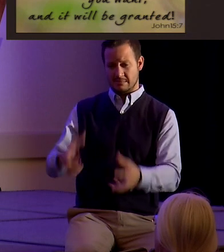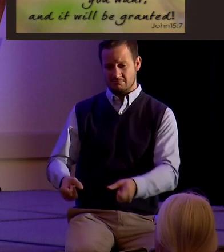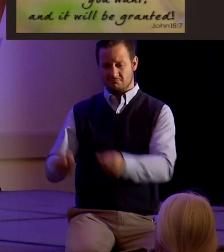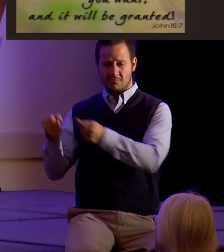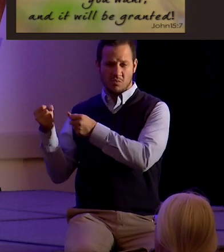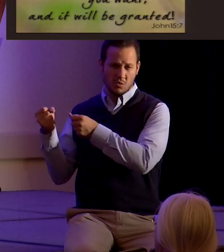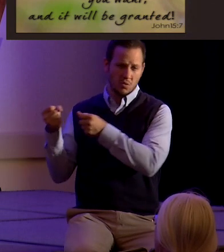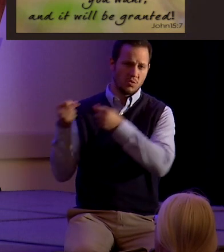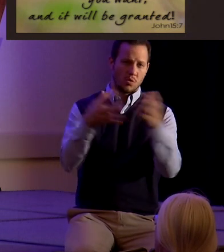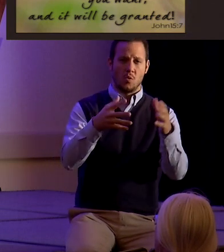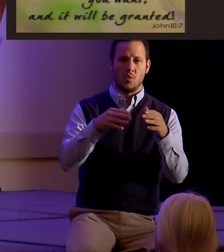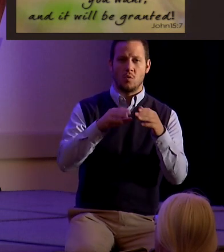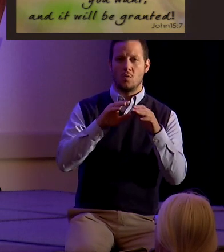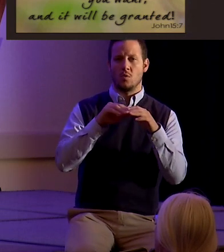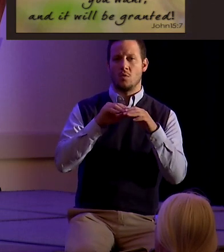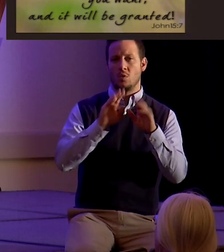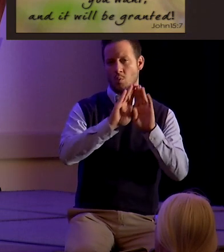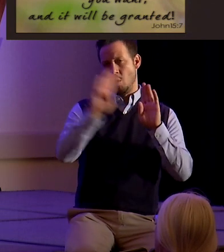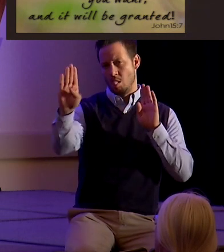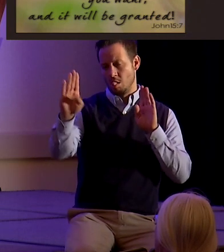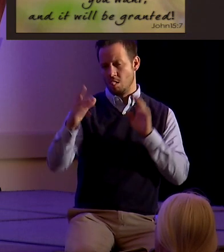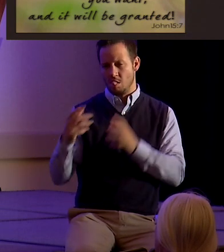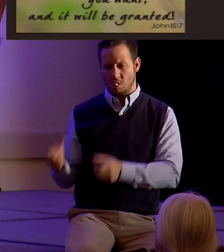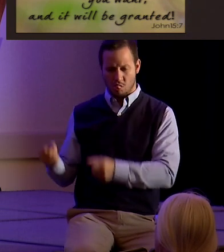Not that it would have mattered, but still.